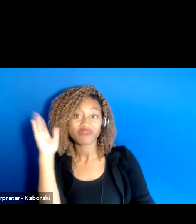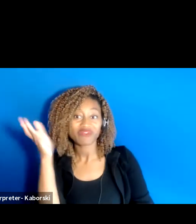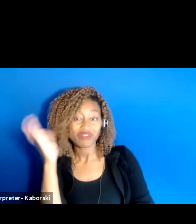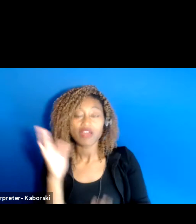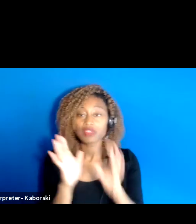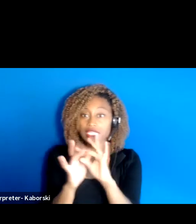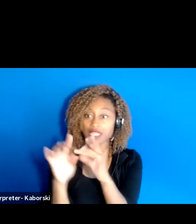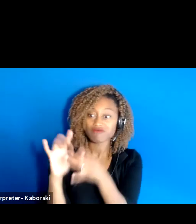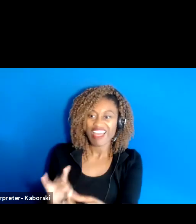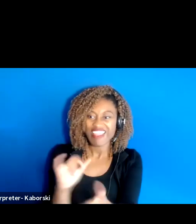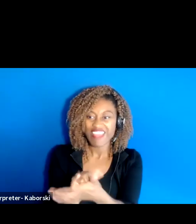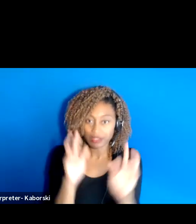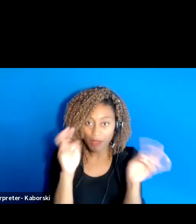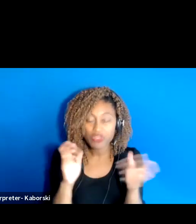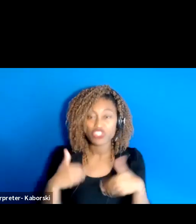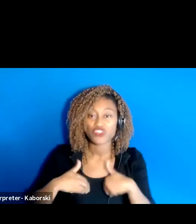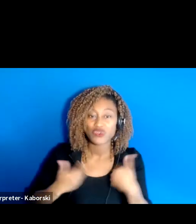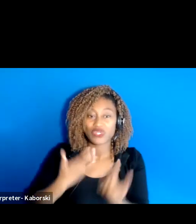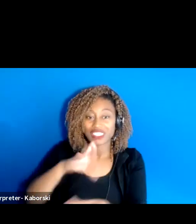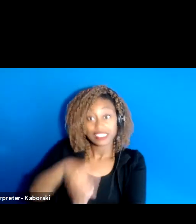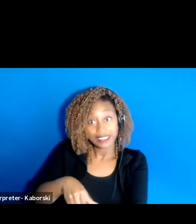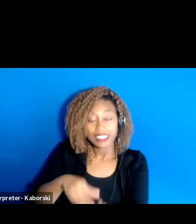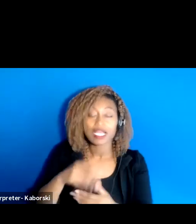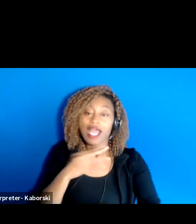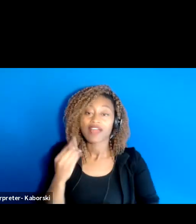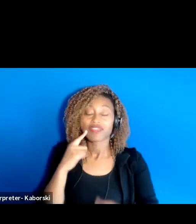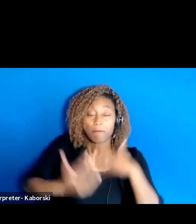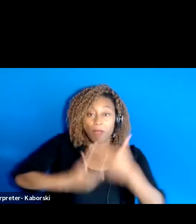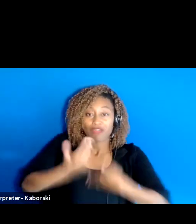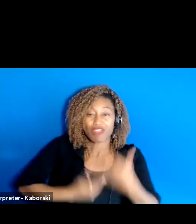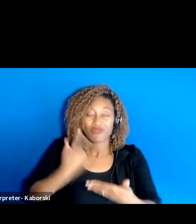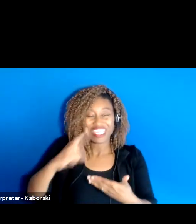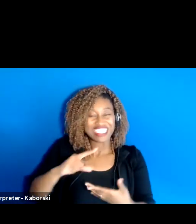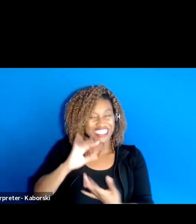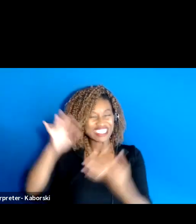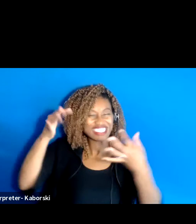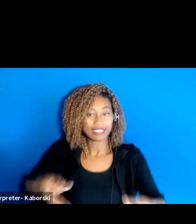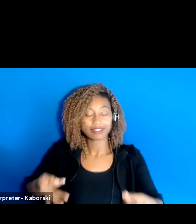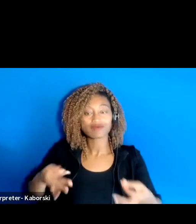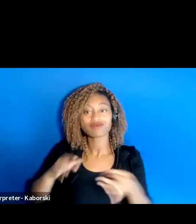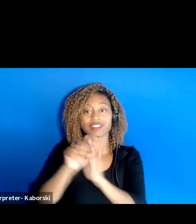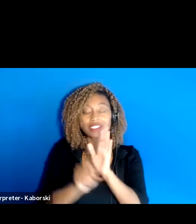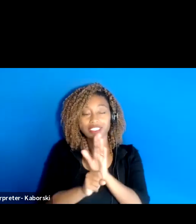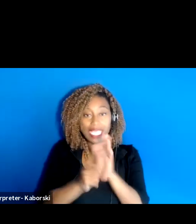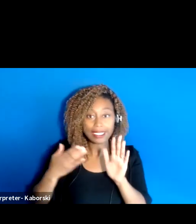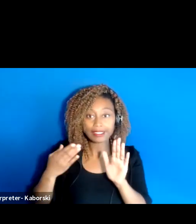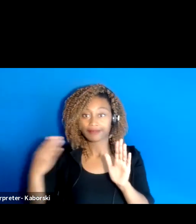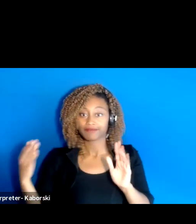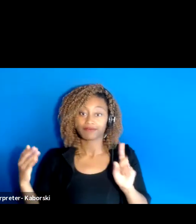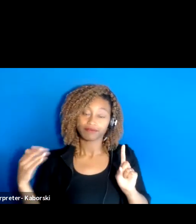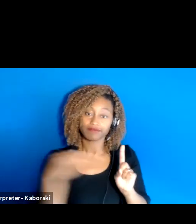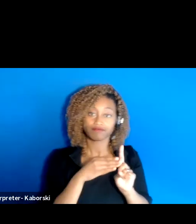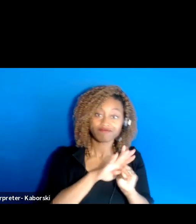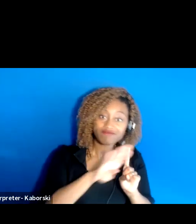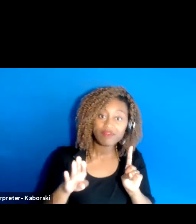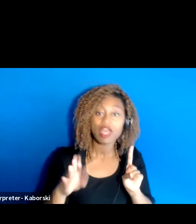about that. Through that process, it was the designated state entity. They wanted to shift the